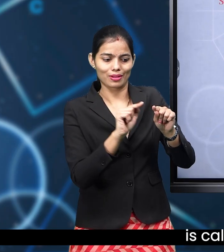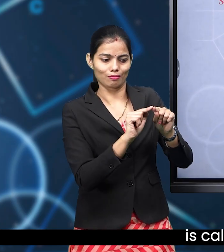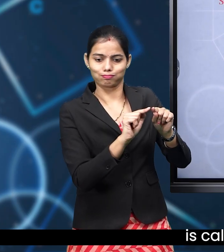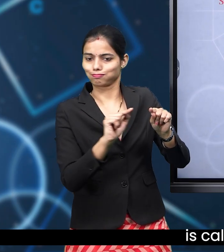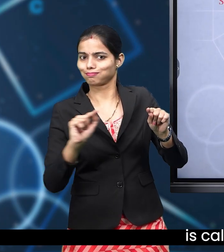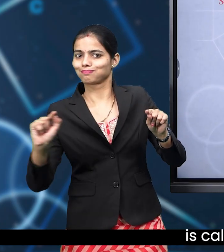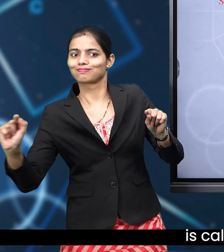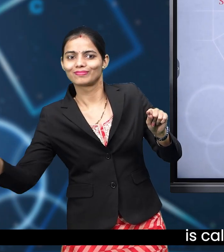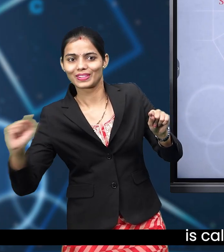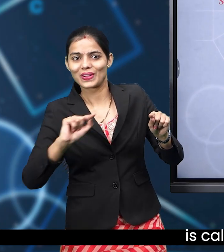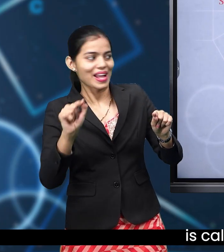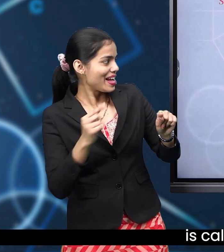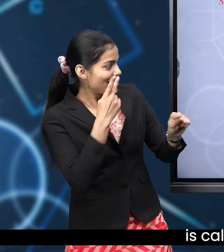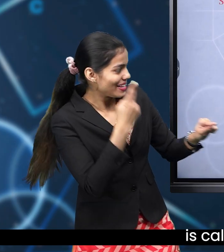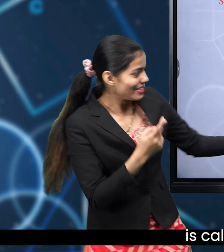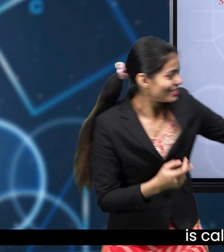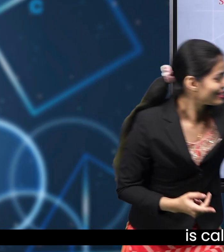called a straight angle.